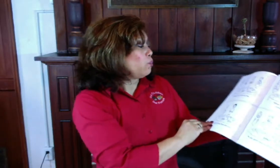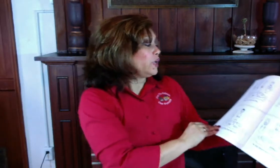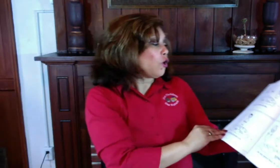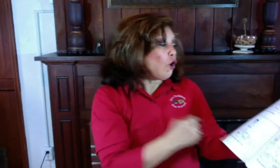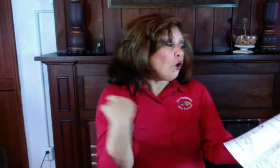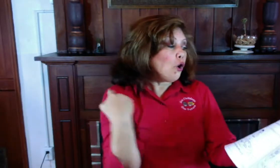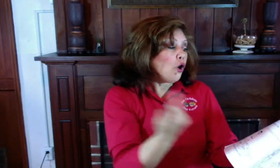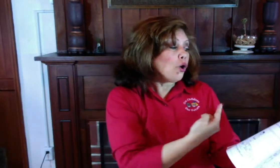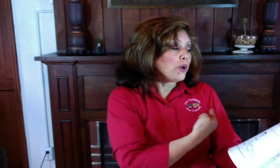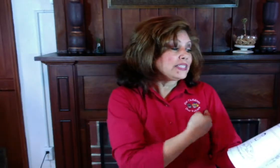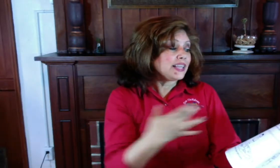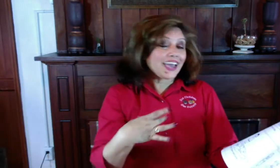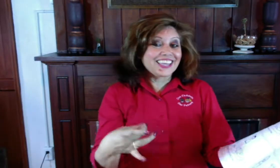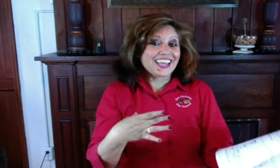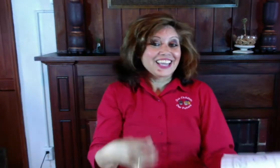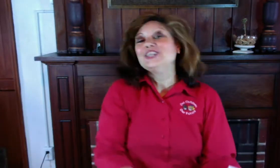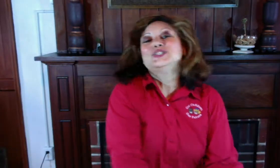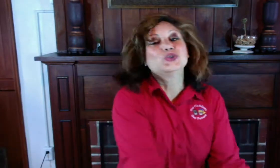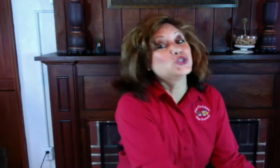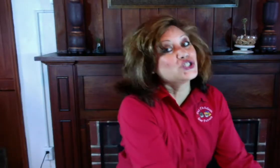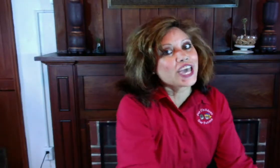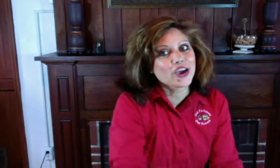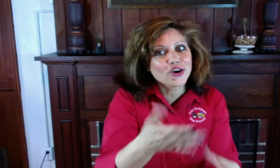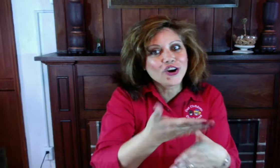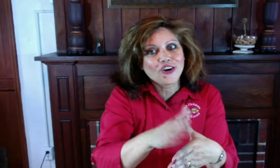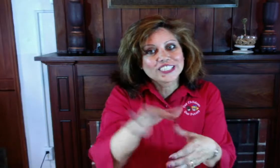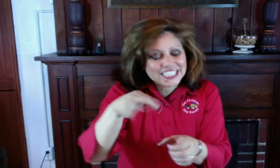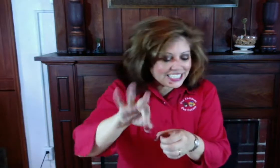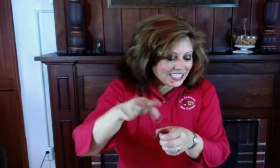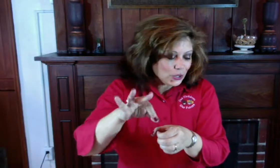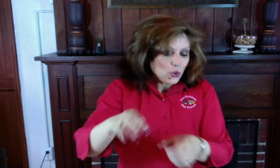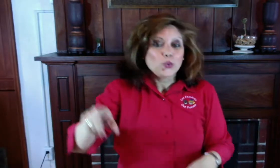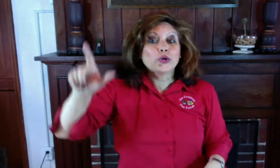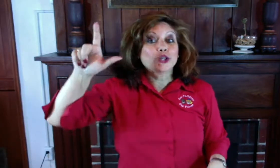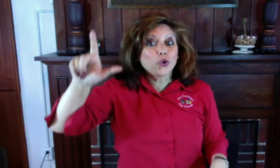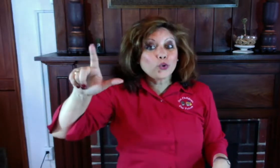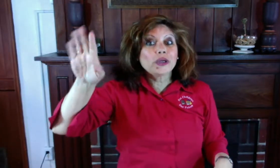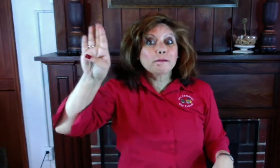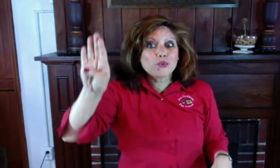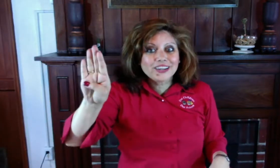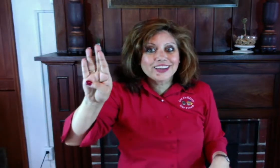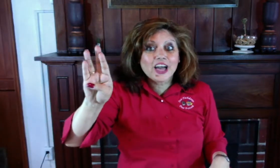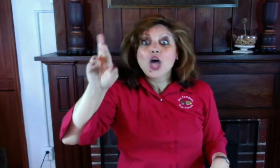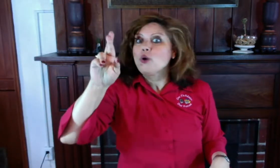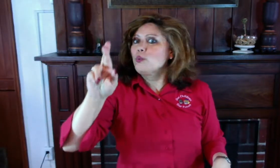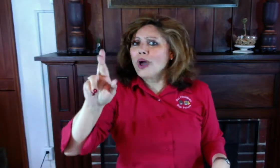We always like to share our tea with Lauren, Brenda, Ryan,